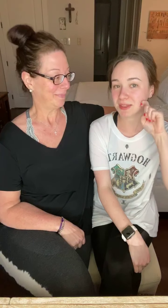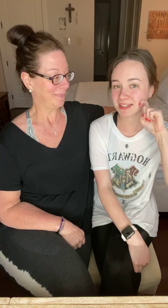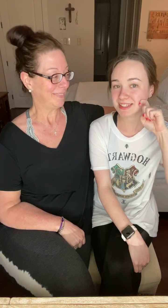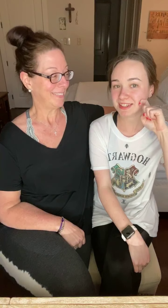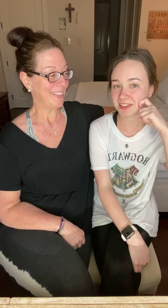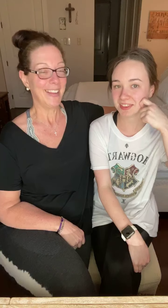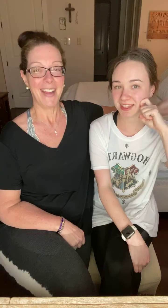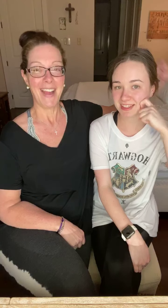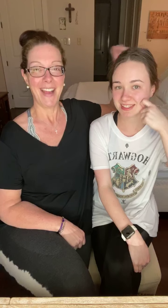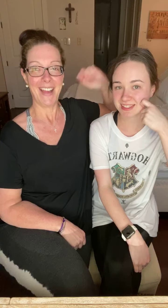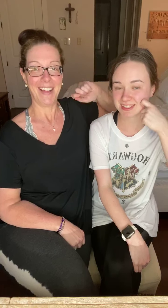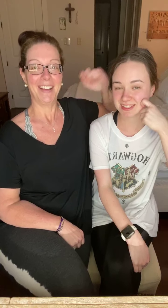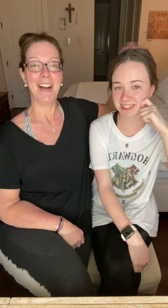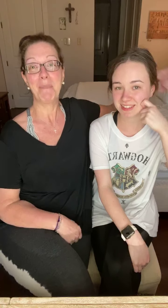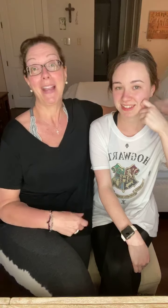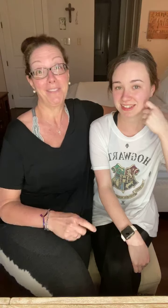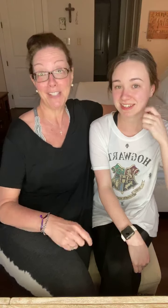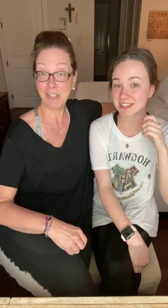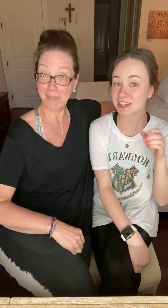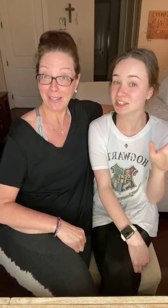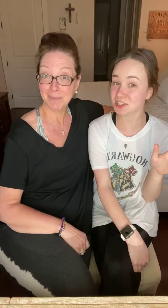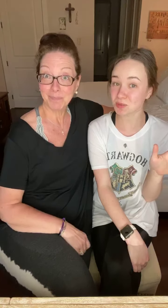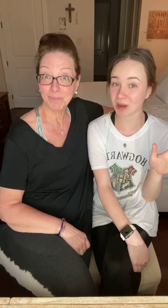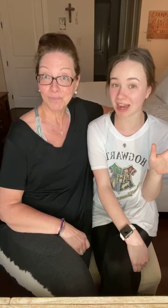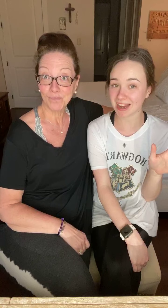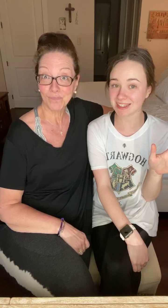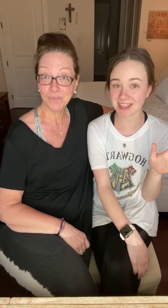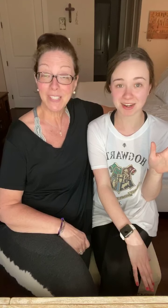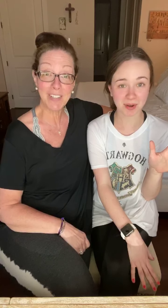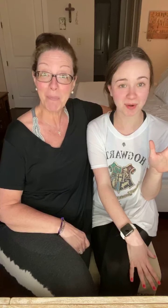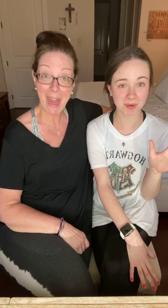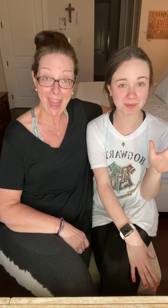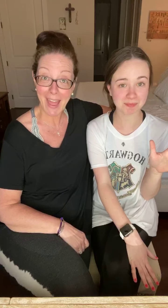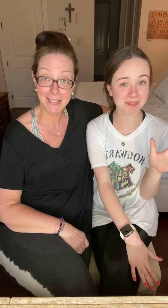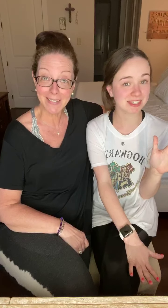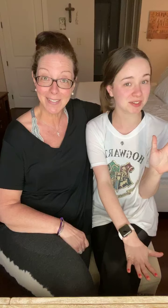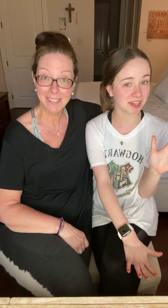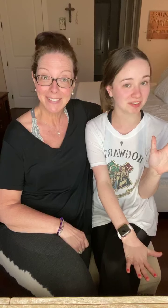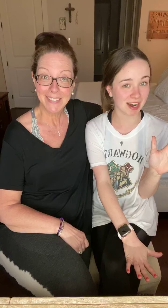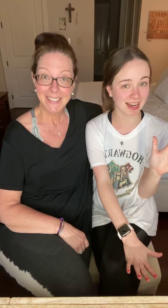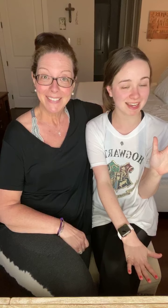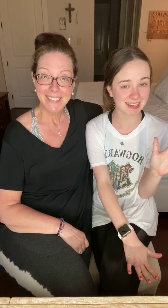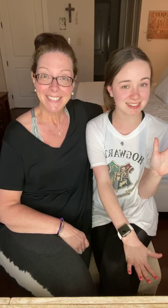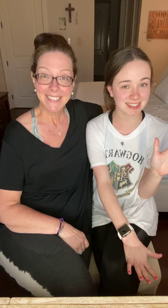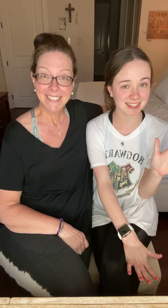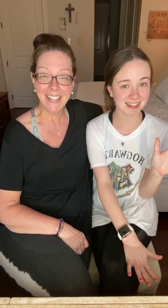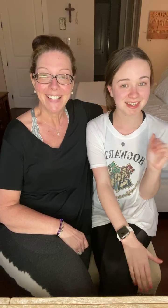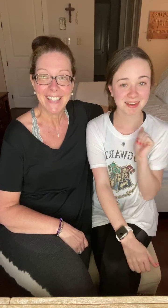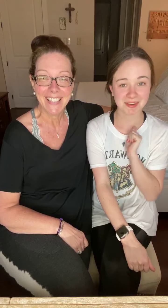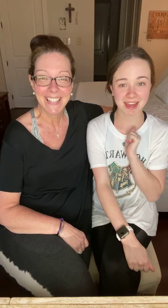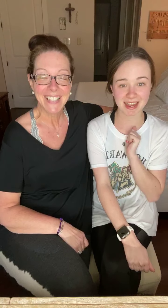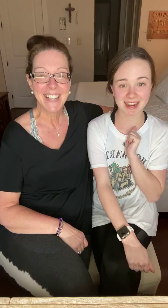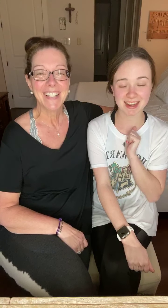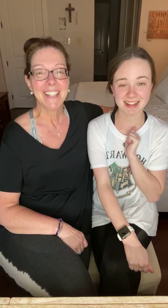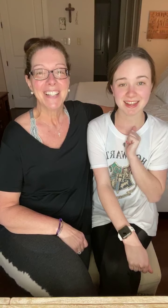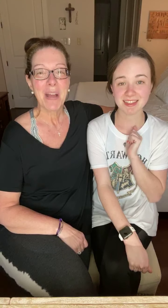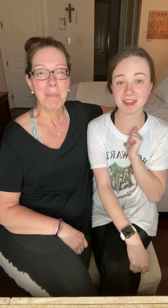that's this. I'm not even doing it. Did you pass at Did y pass? Did you get it right? Okay. Okay. Then